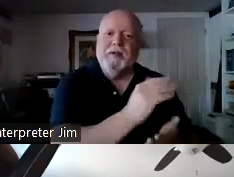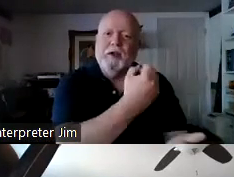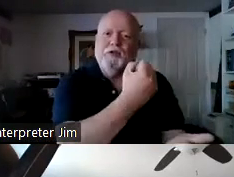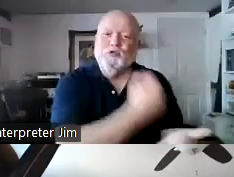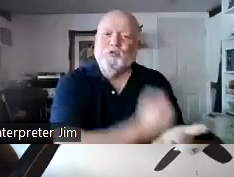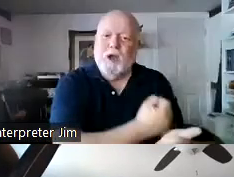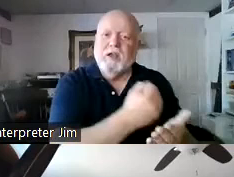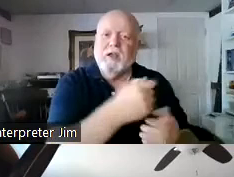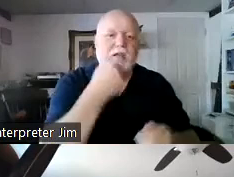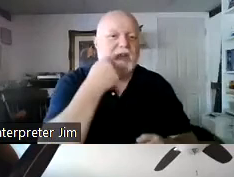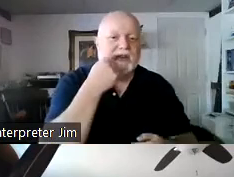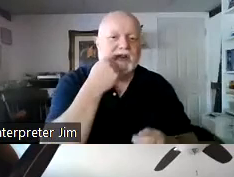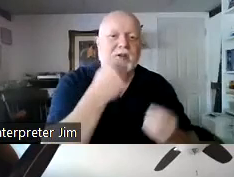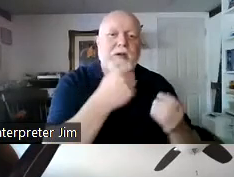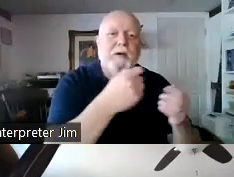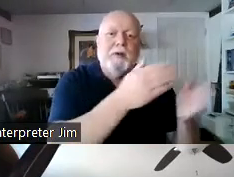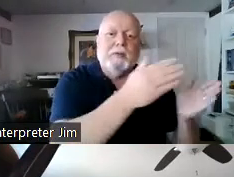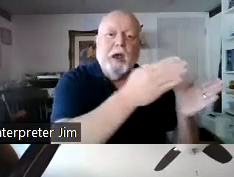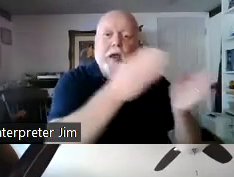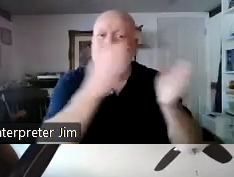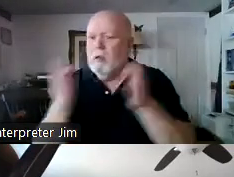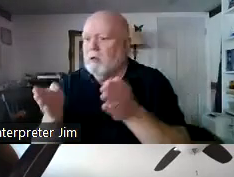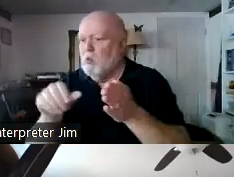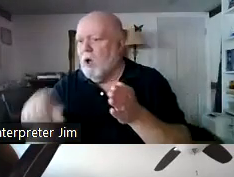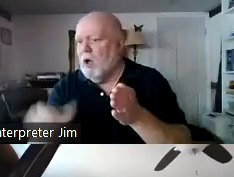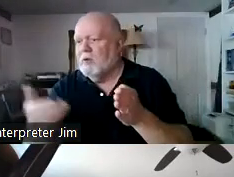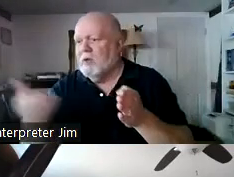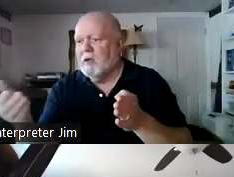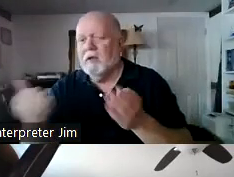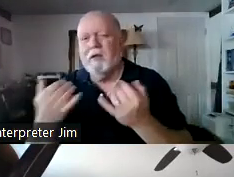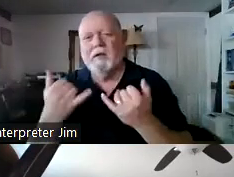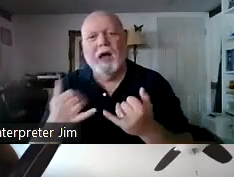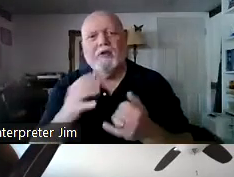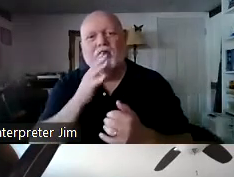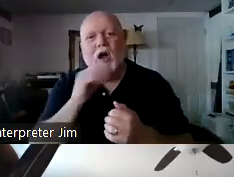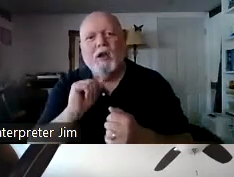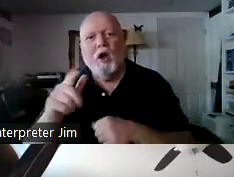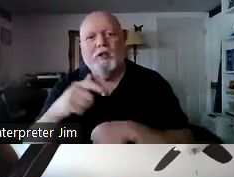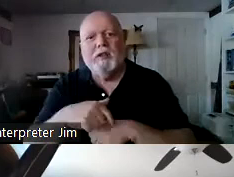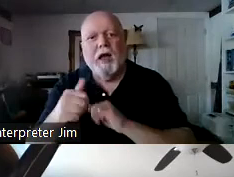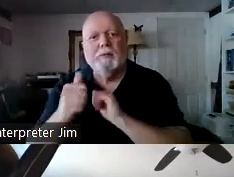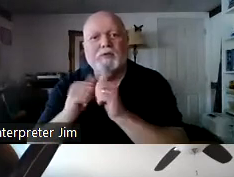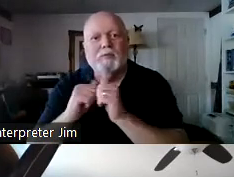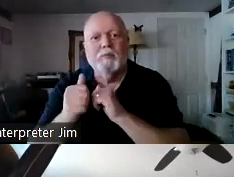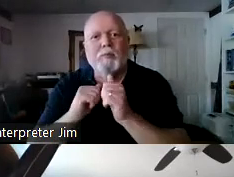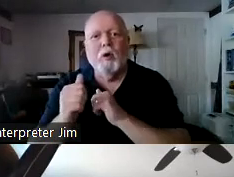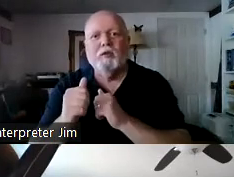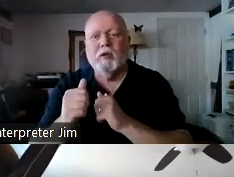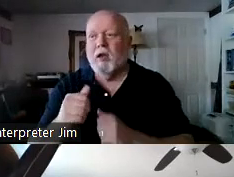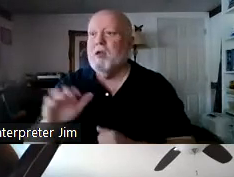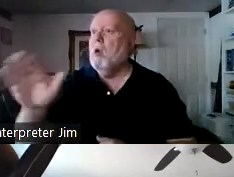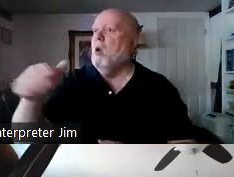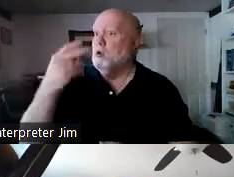is the mobile sports betting. They come in talking about it all the time. Like, hey, did you see who won this weekend? I made X amount of money.